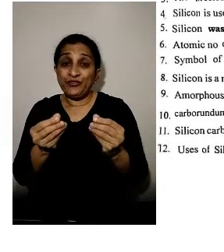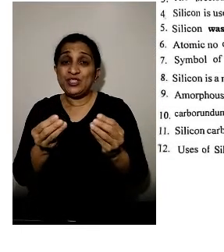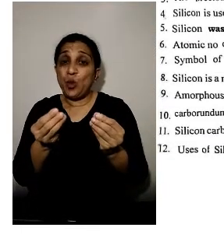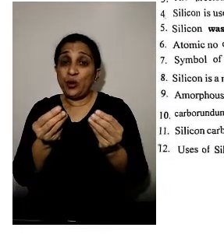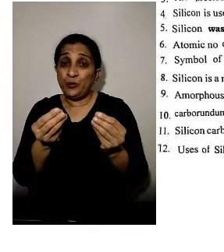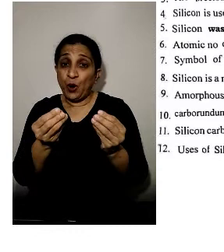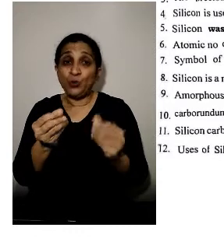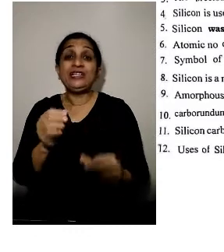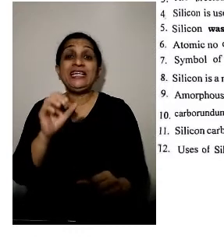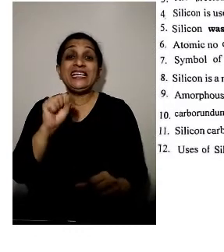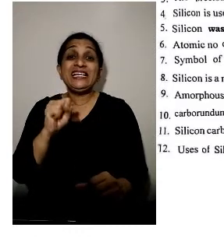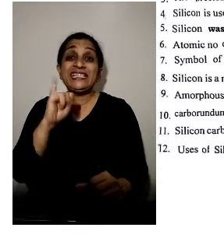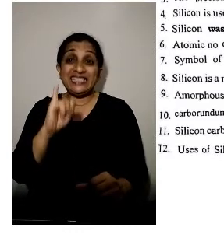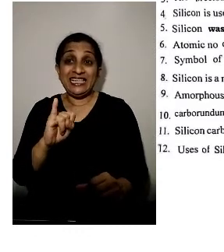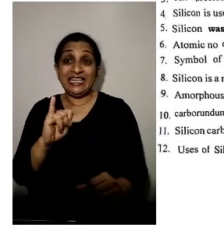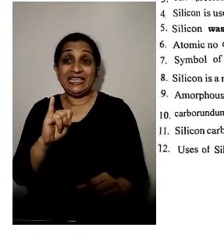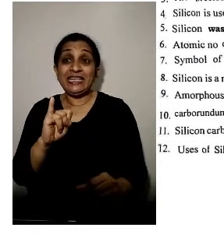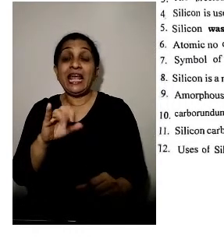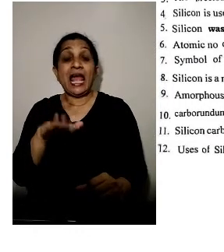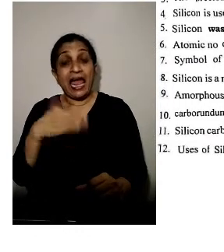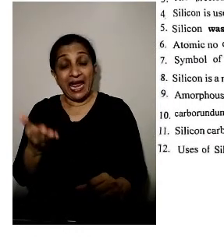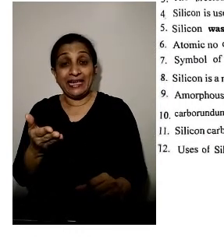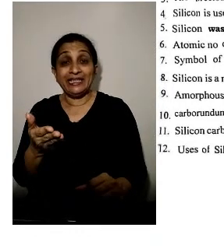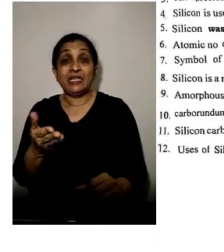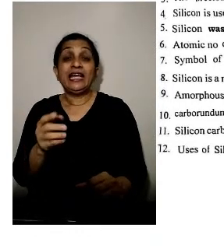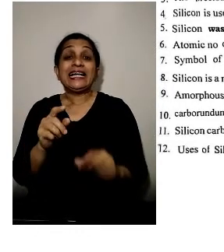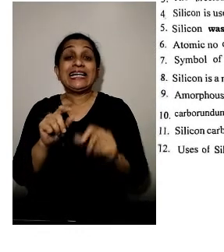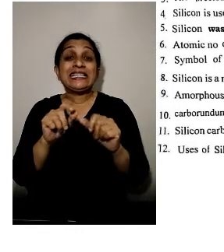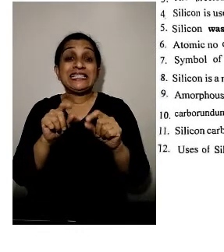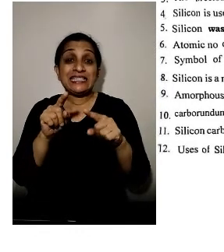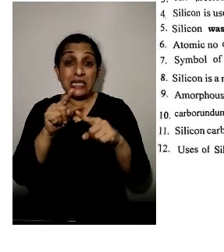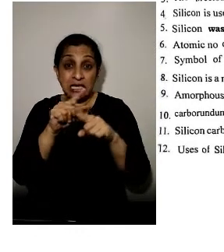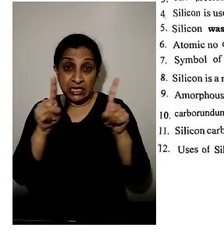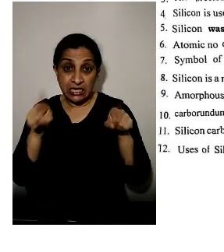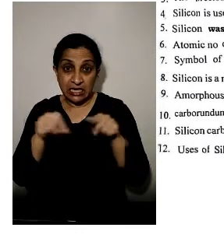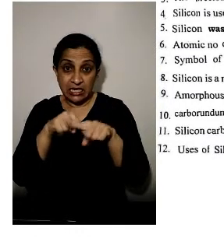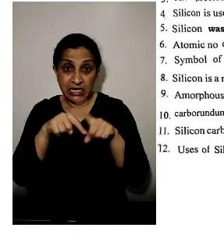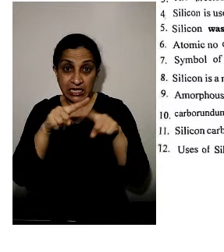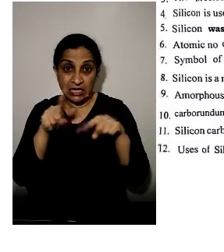Amorphous or powdery silicon and crystal